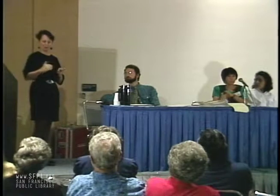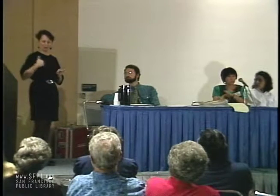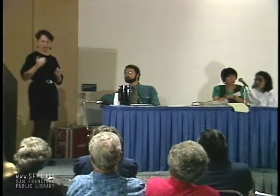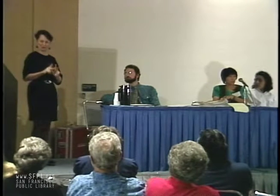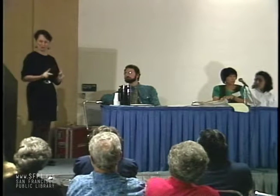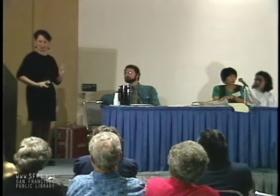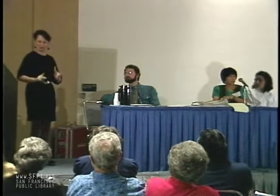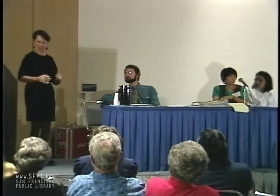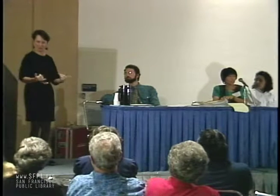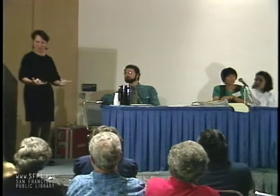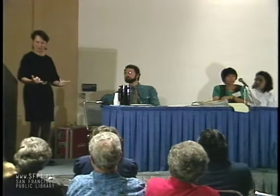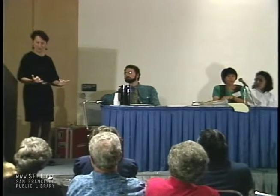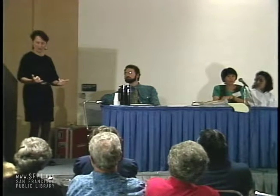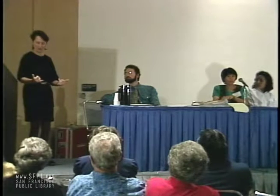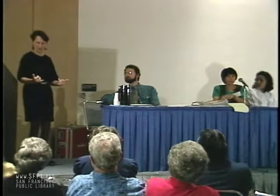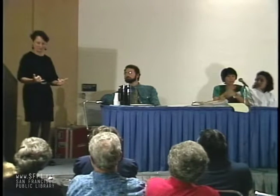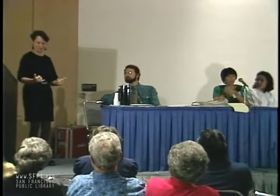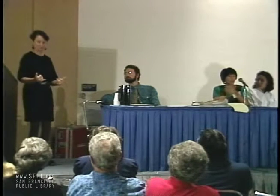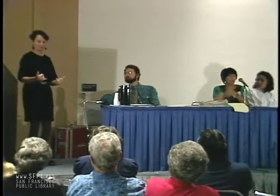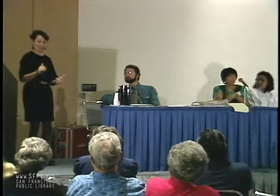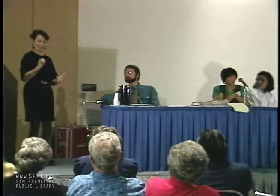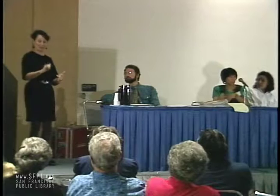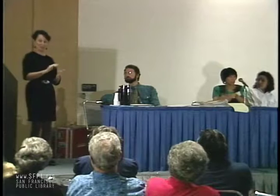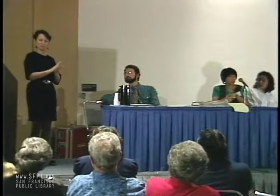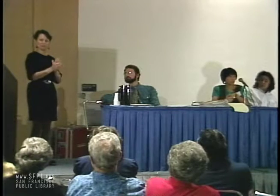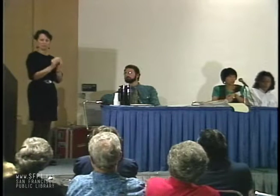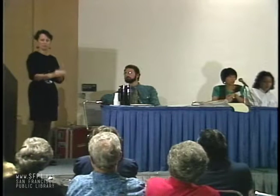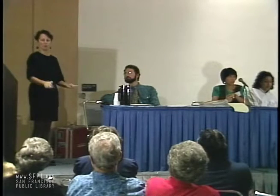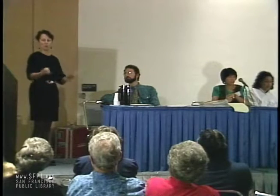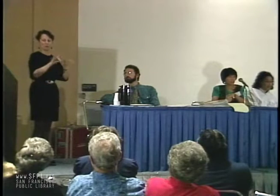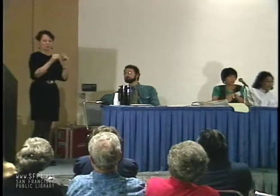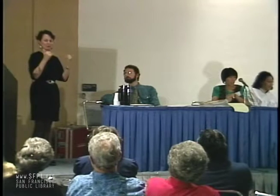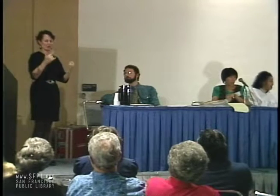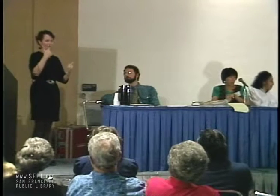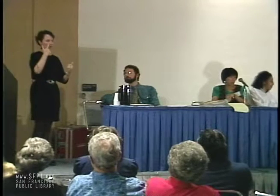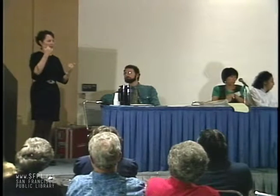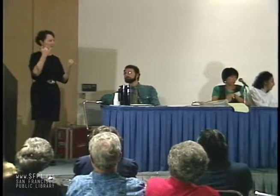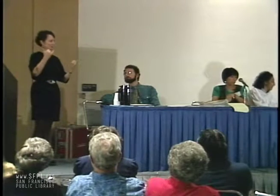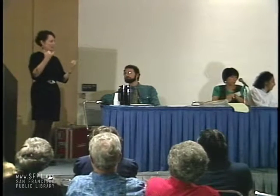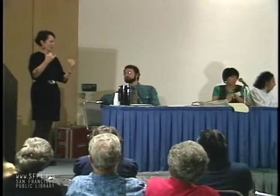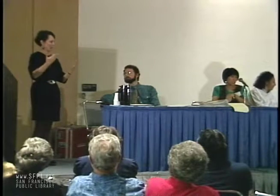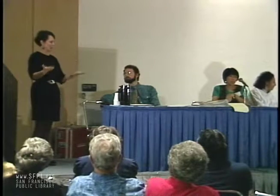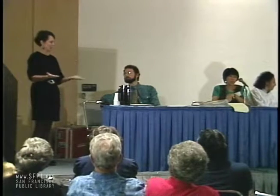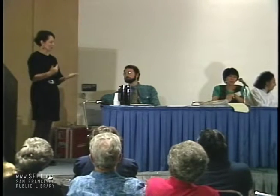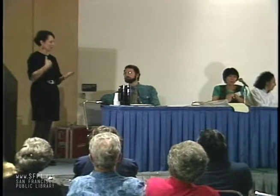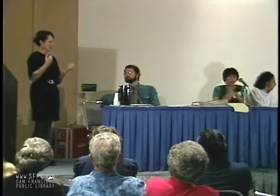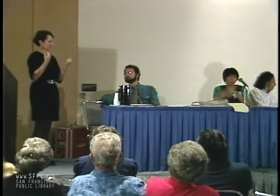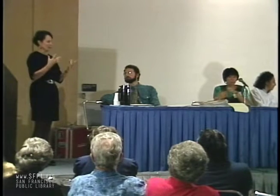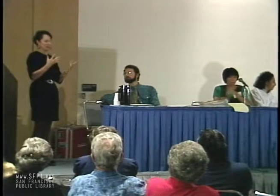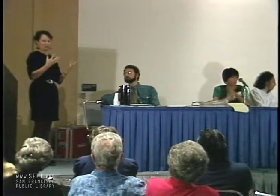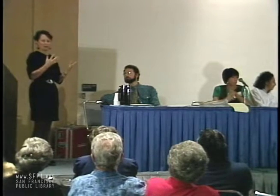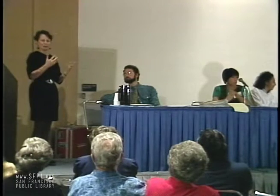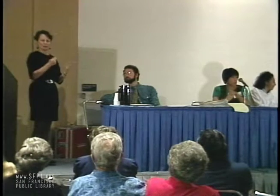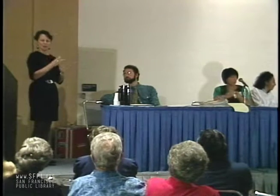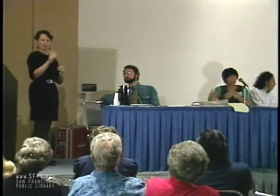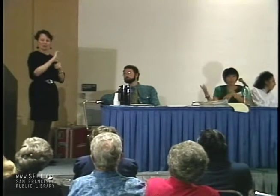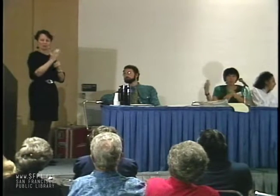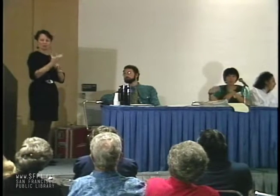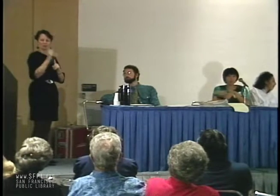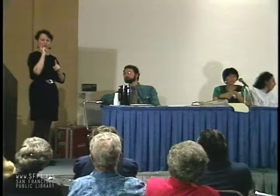more significant with the rising numbers of multicultural deaf, hearing impaired children that are American-born and also coming over